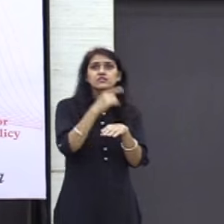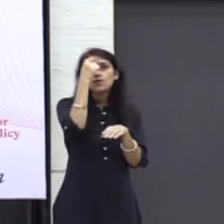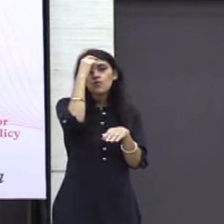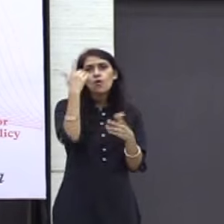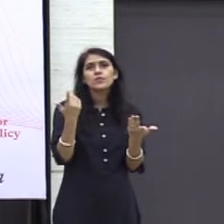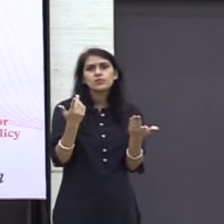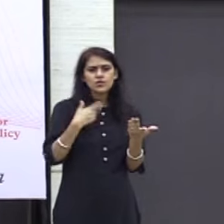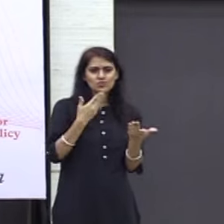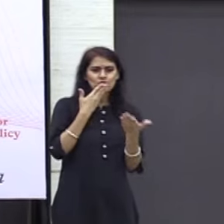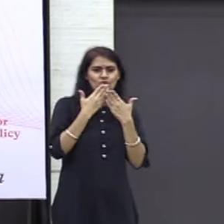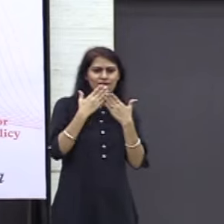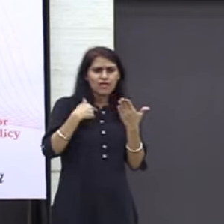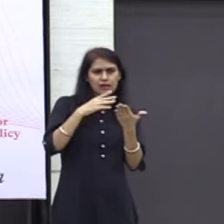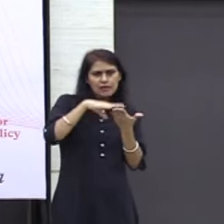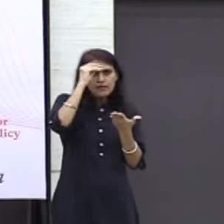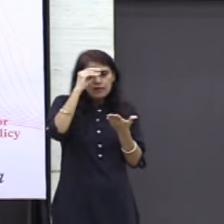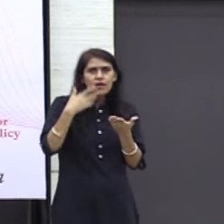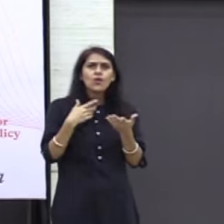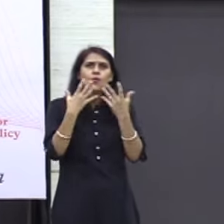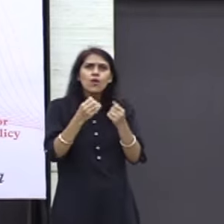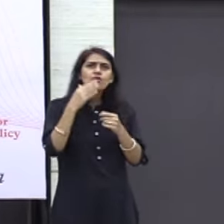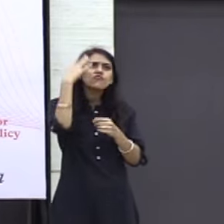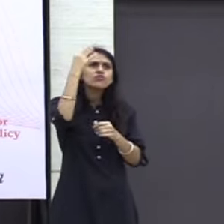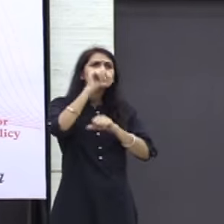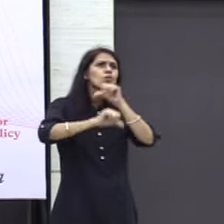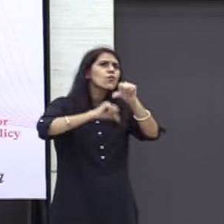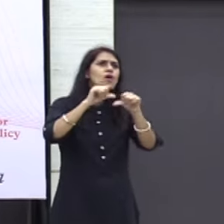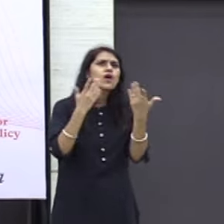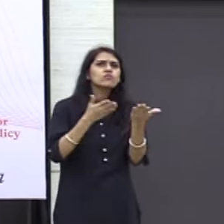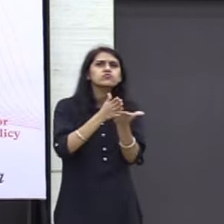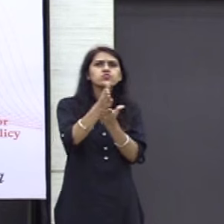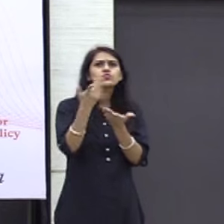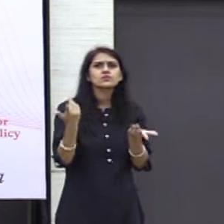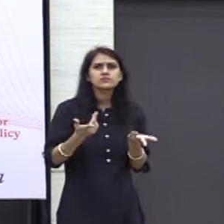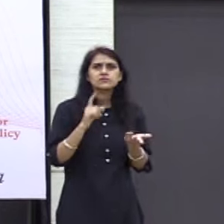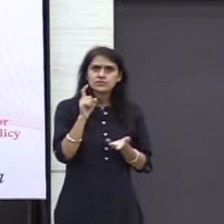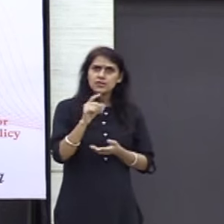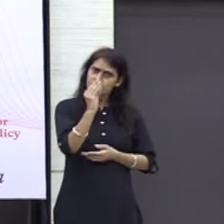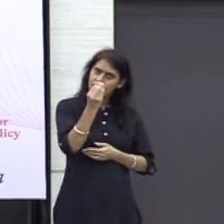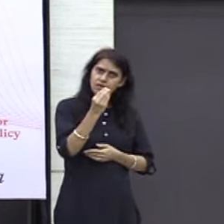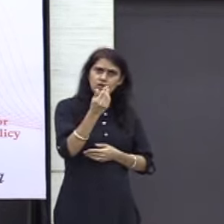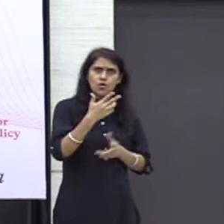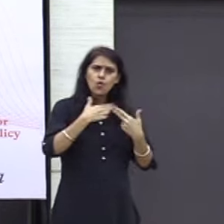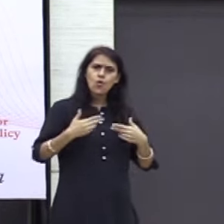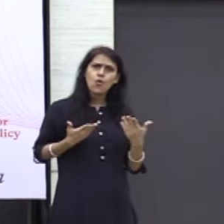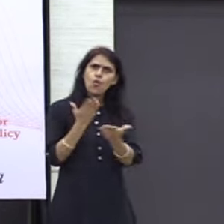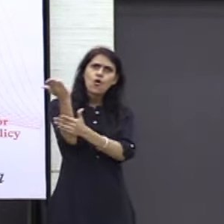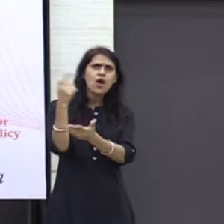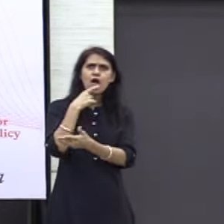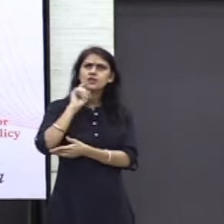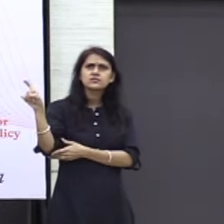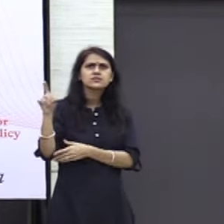student, what is the way forward? Forward is challenge the law. What else can we do?